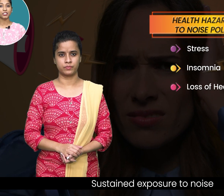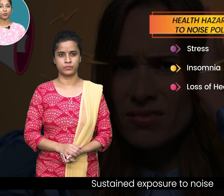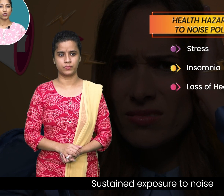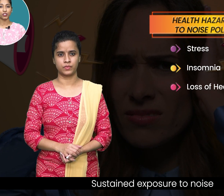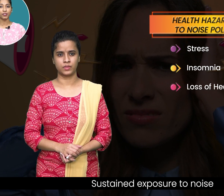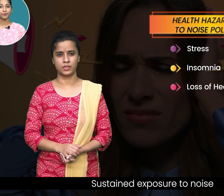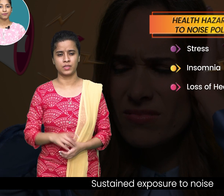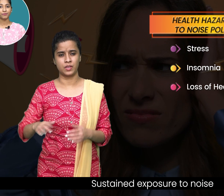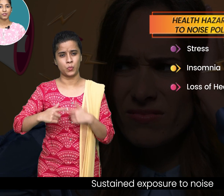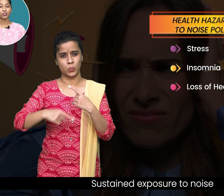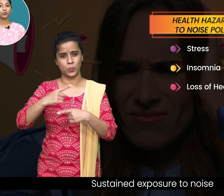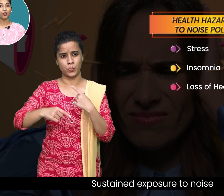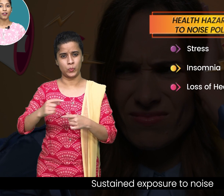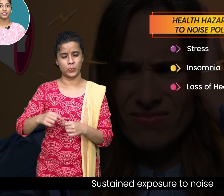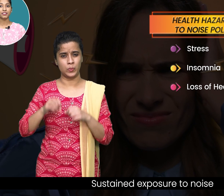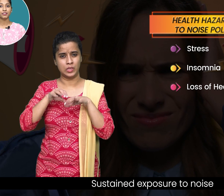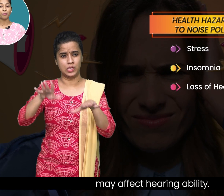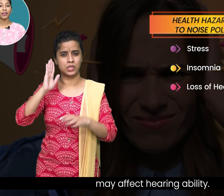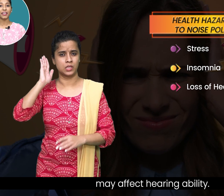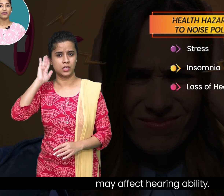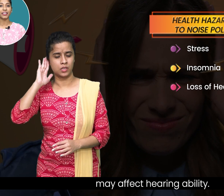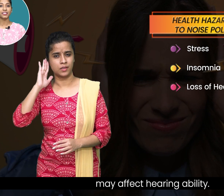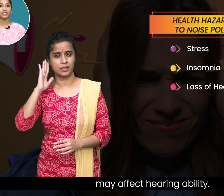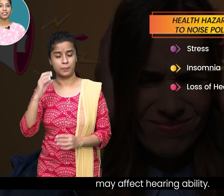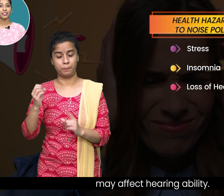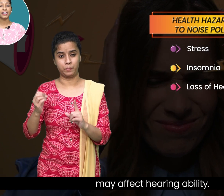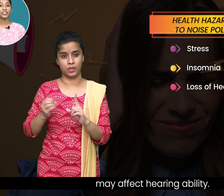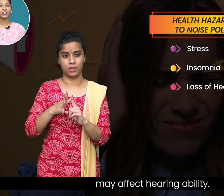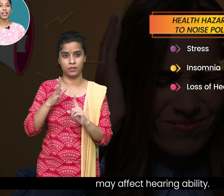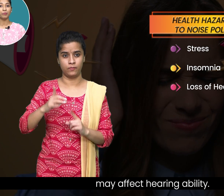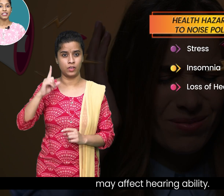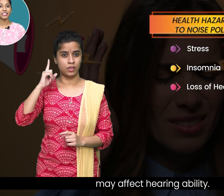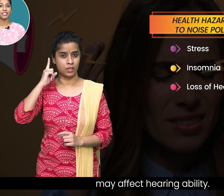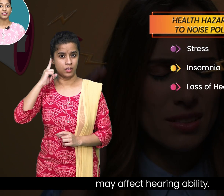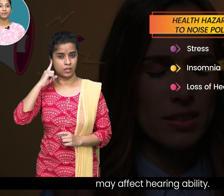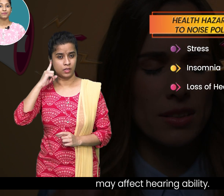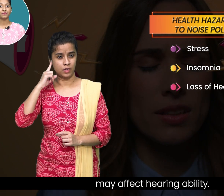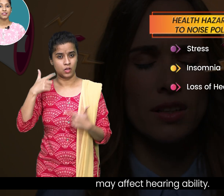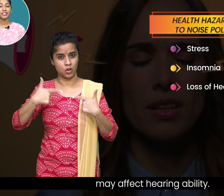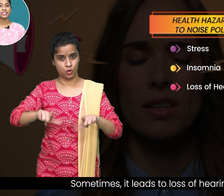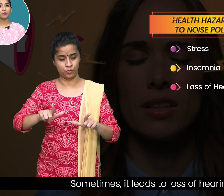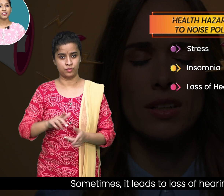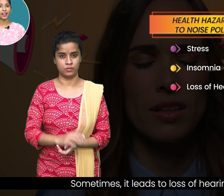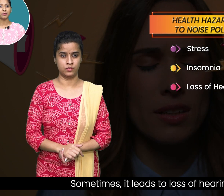Sustained exposure to noise may affect hearing ability.